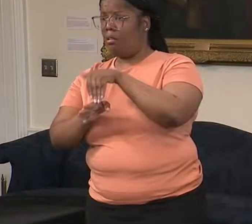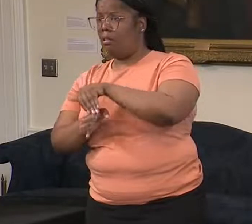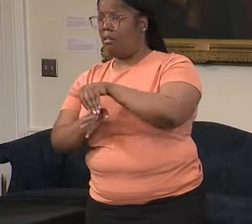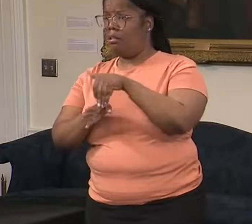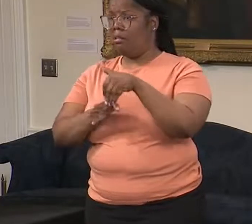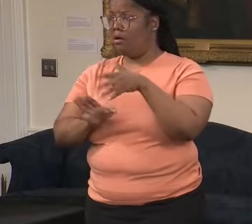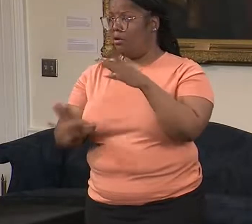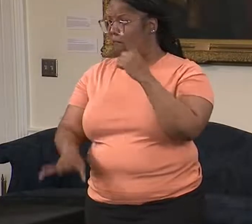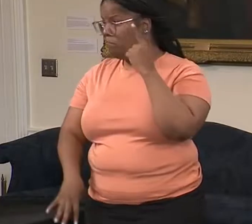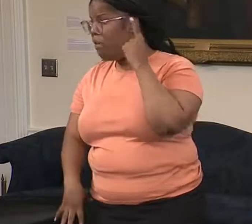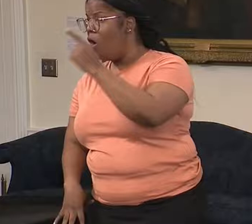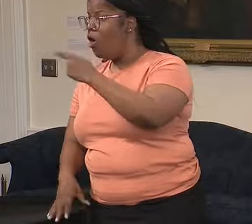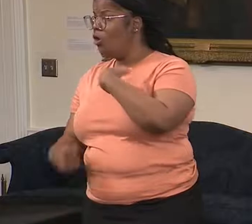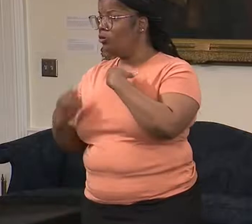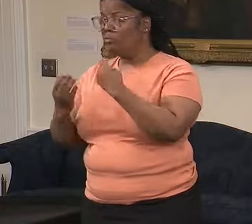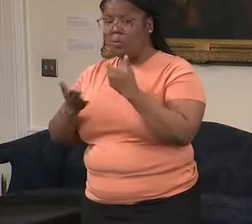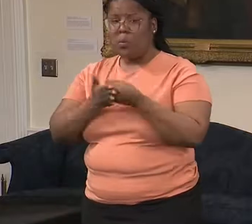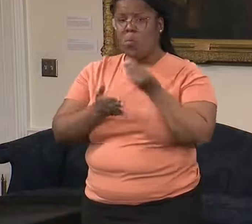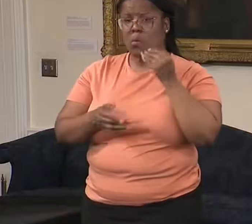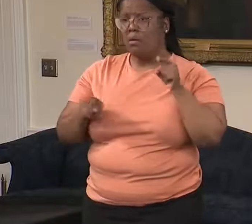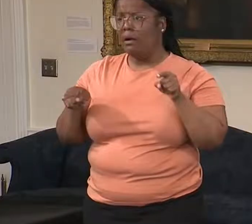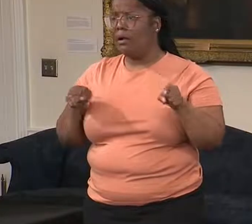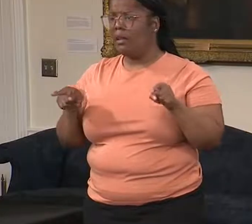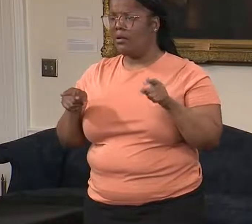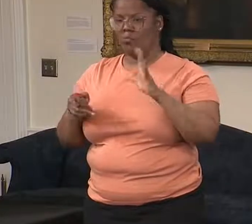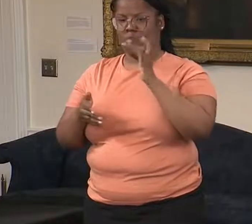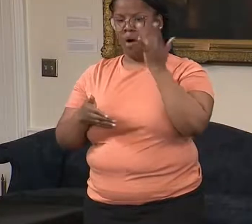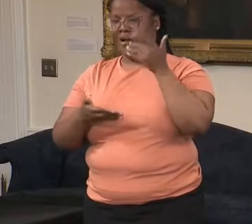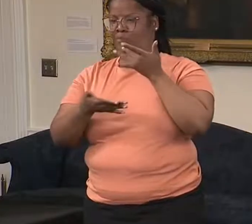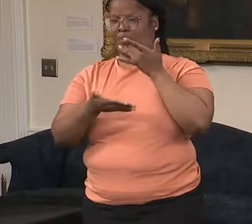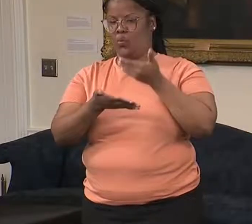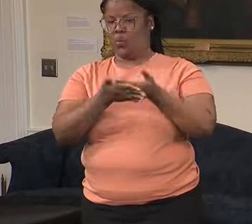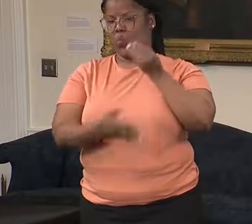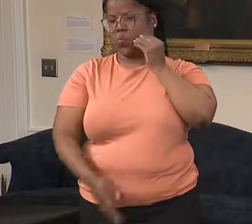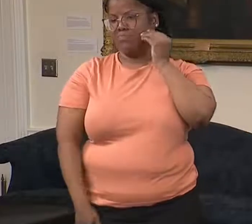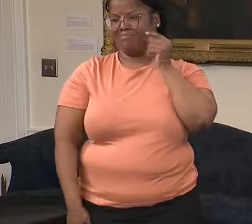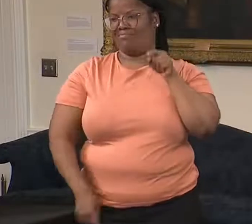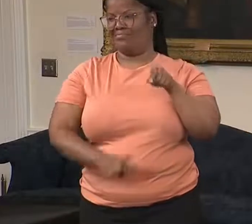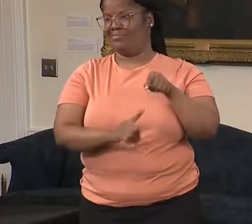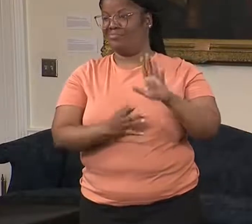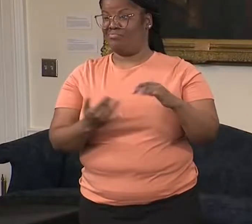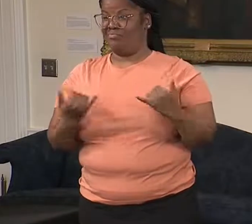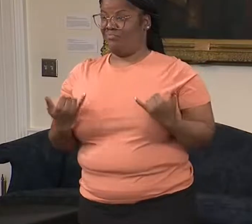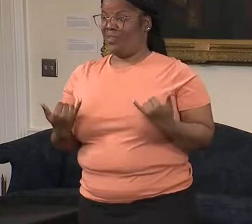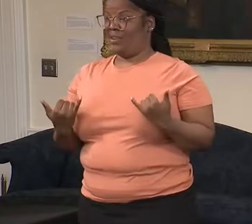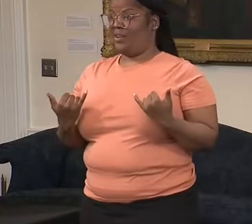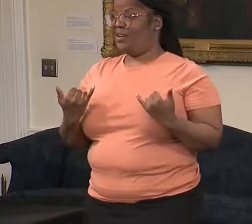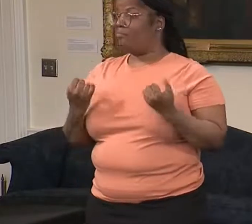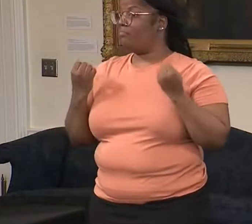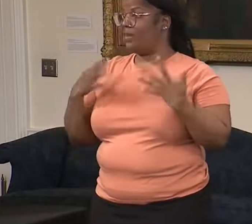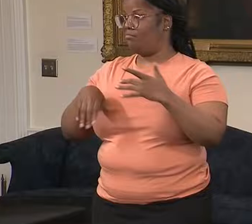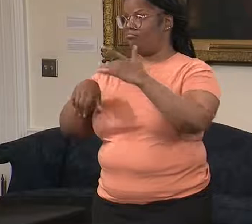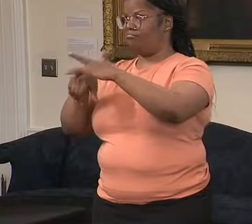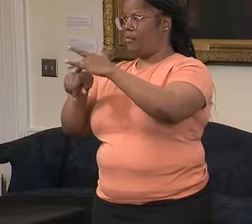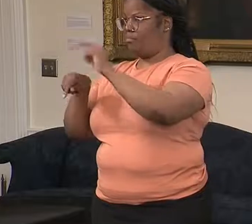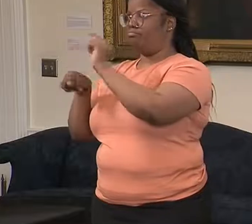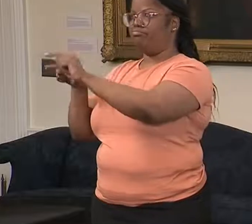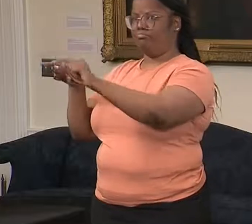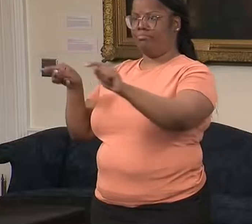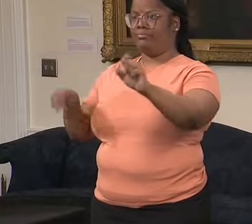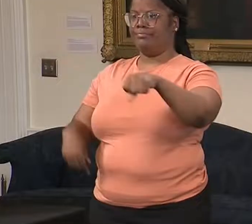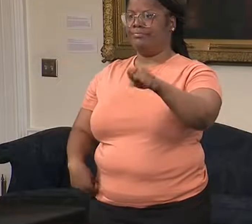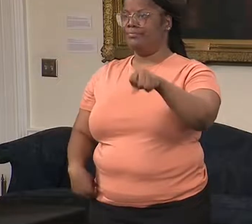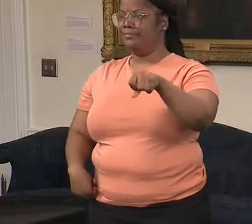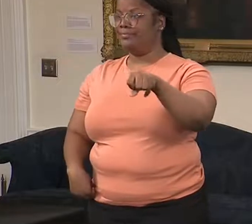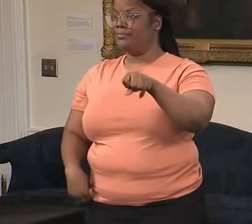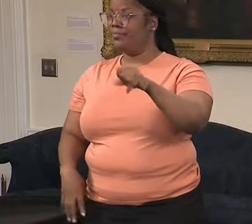site and wait? But right now we need all those spigots opened as much as we can. But it's the demand is going to decrease,